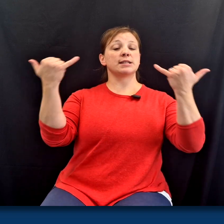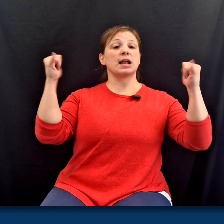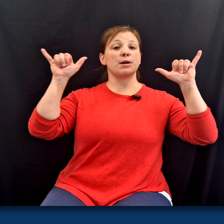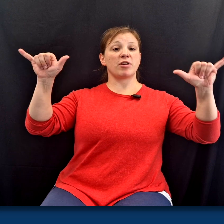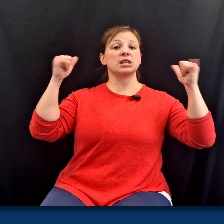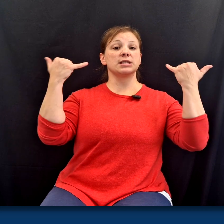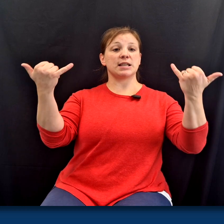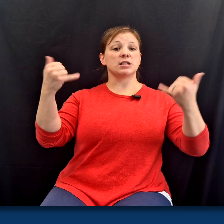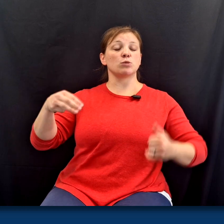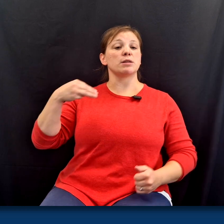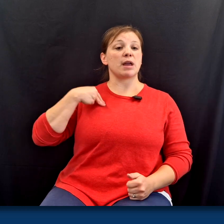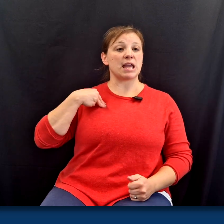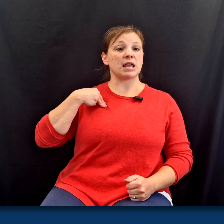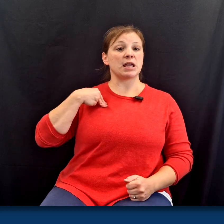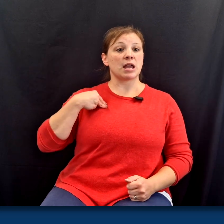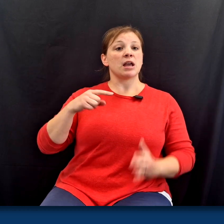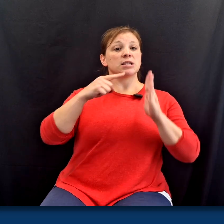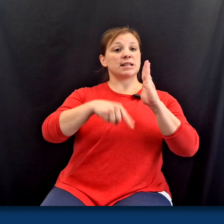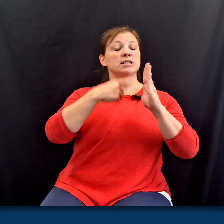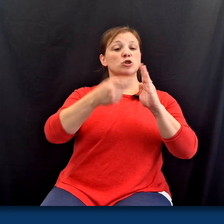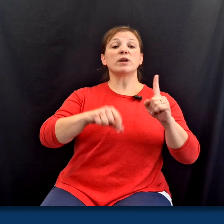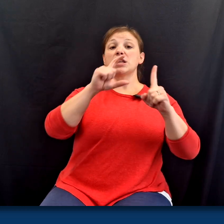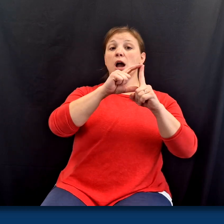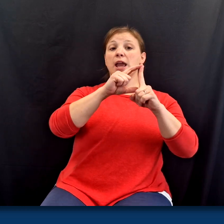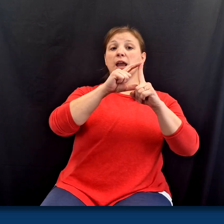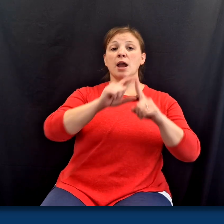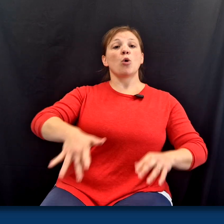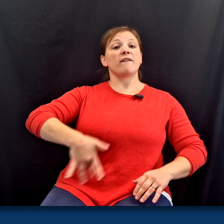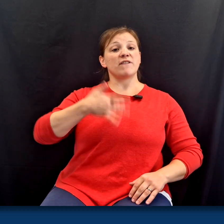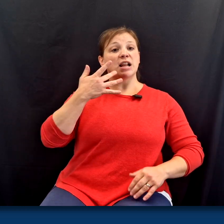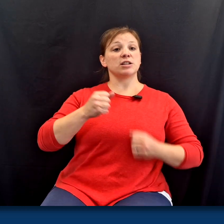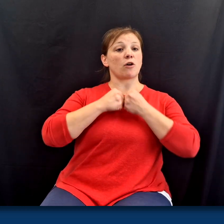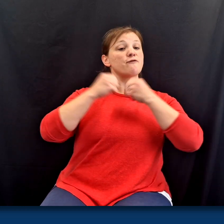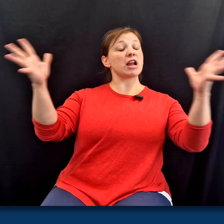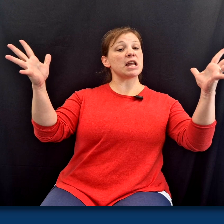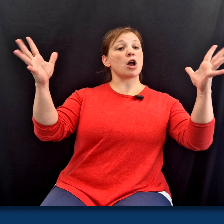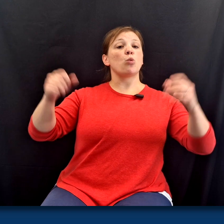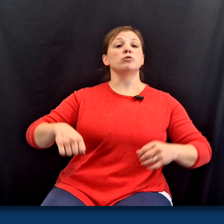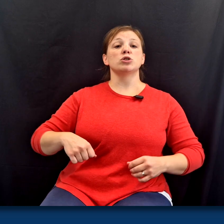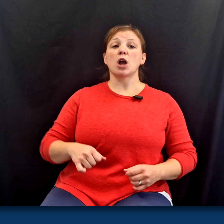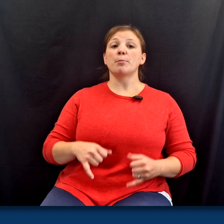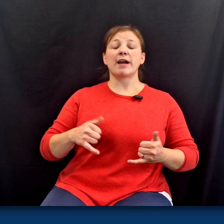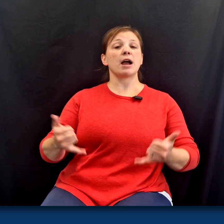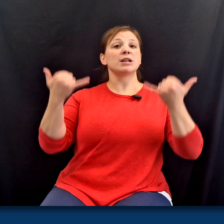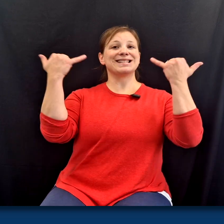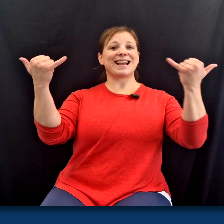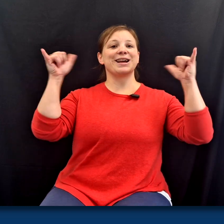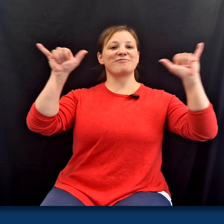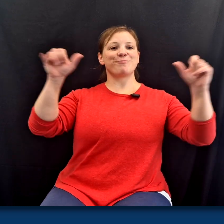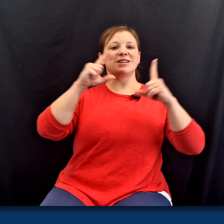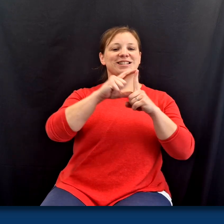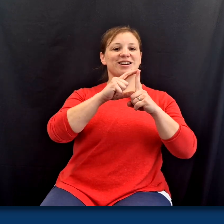allowed to celebrate the seasons with me. Seasons with Duggee, we're feeling so free. Won't you come around